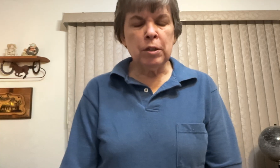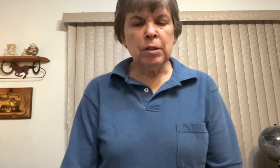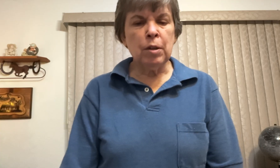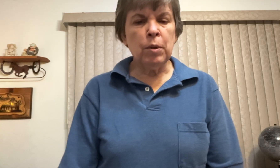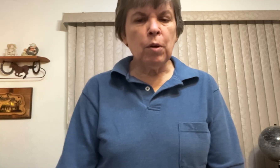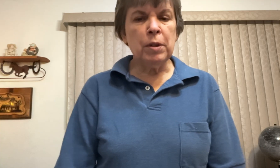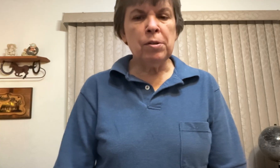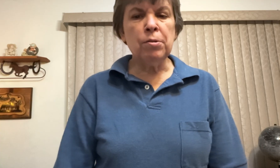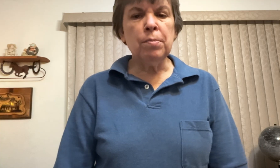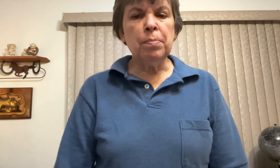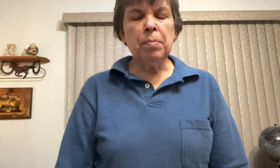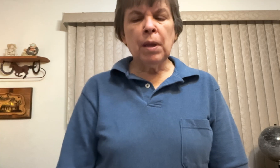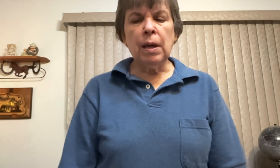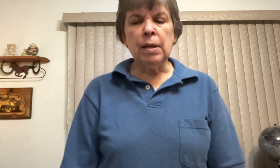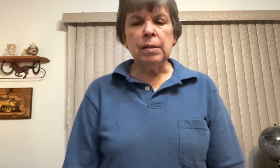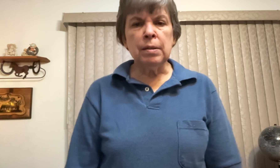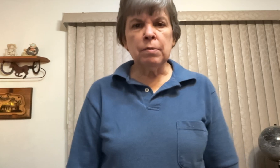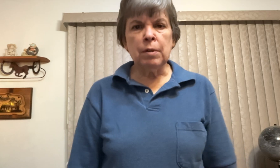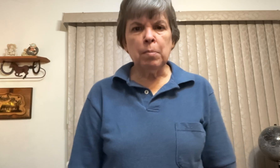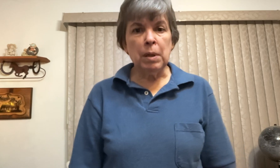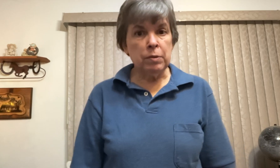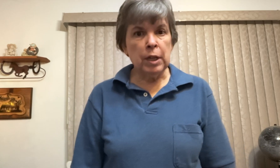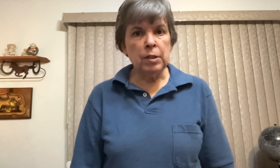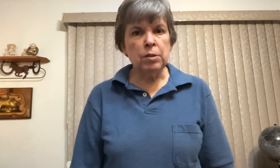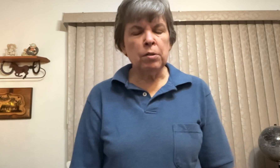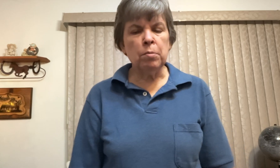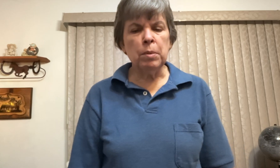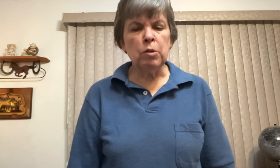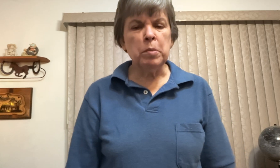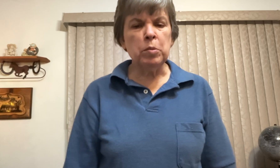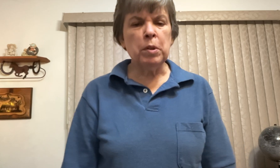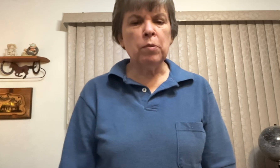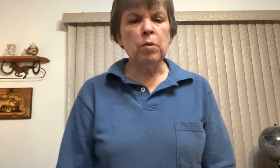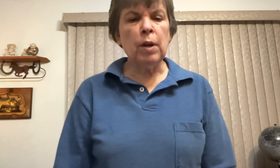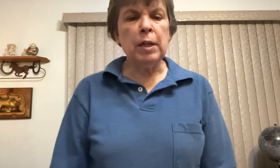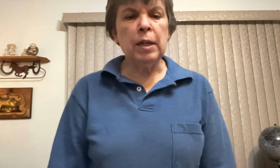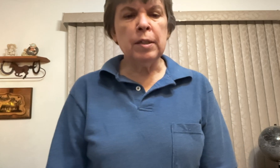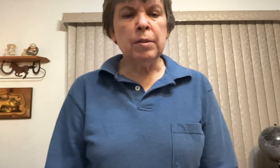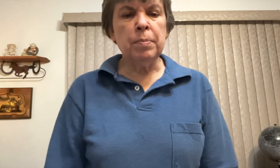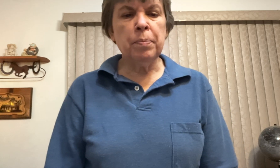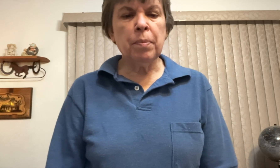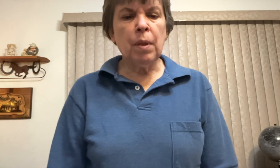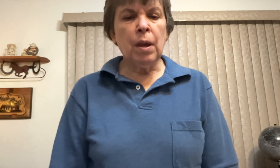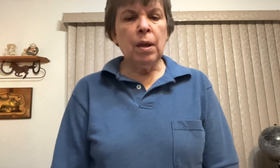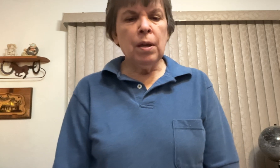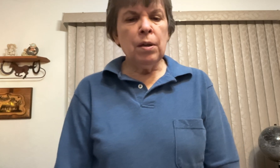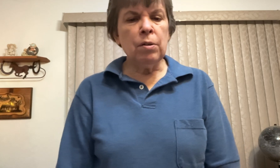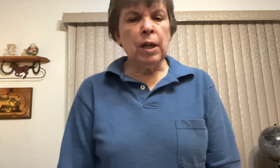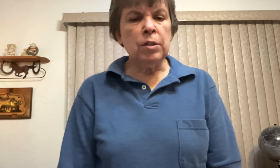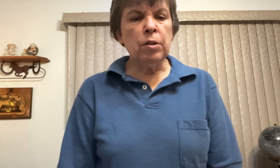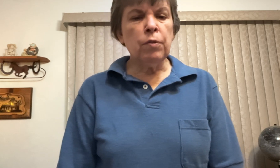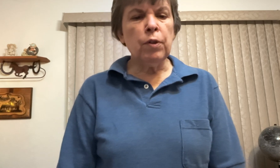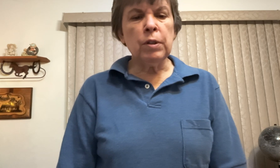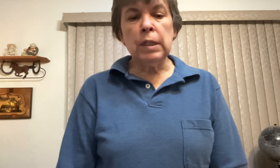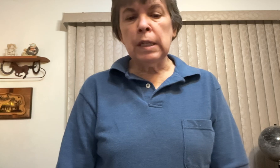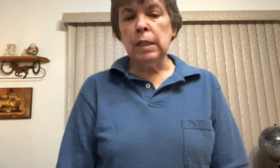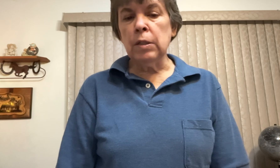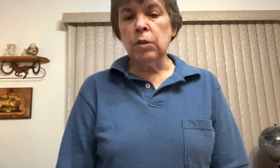like we always do. And I'm left-handed, so mirror image me if you're right-handed. Okay, so the first thing is, are